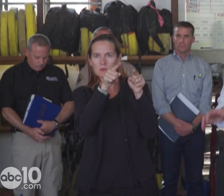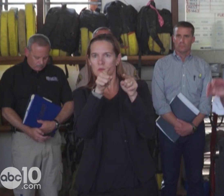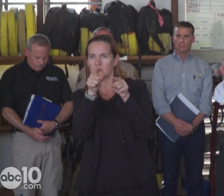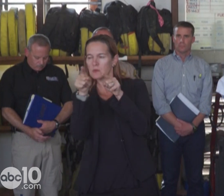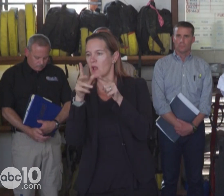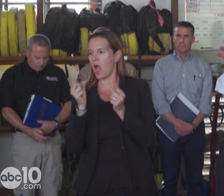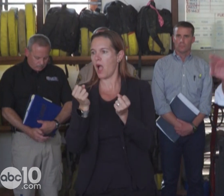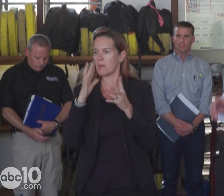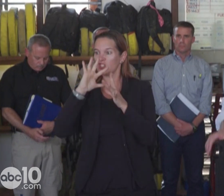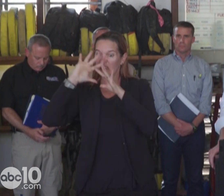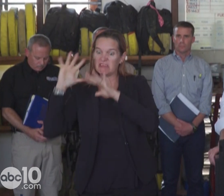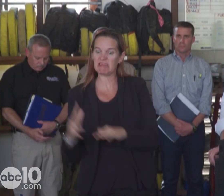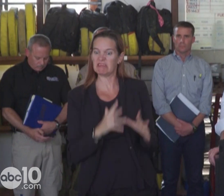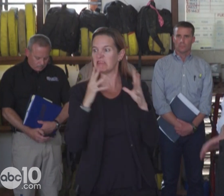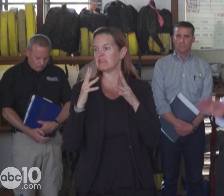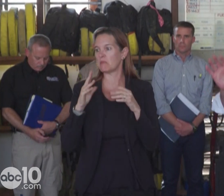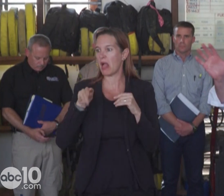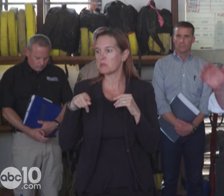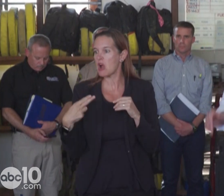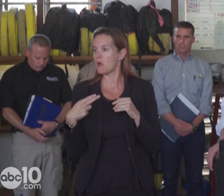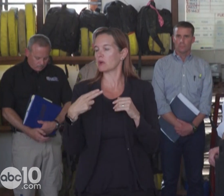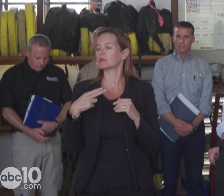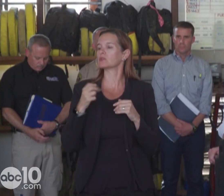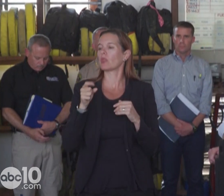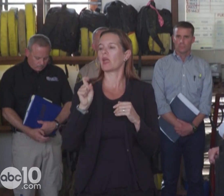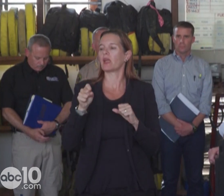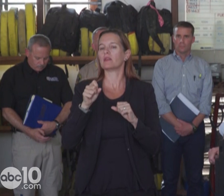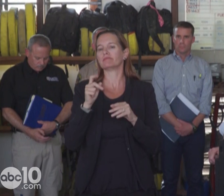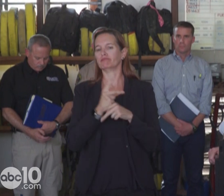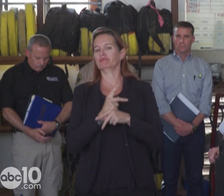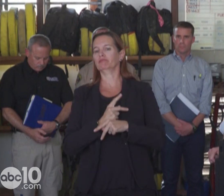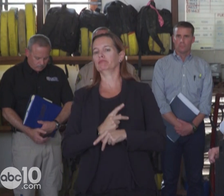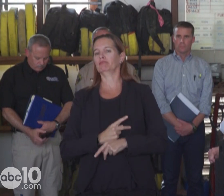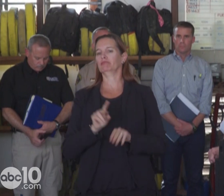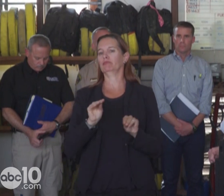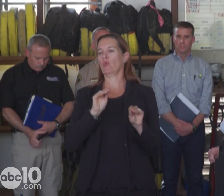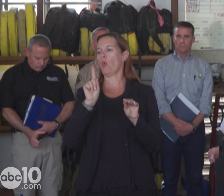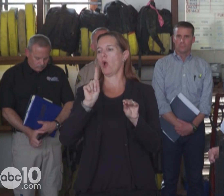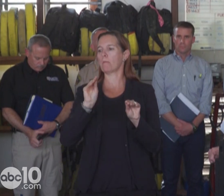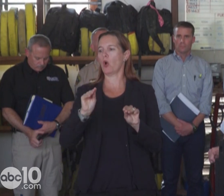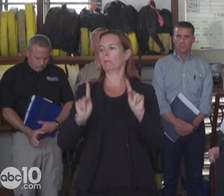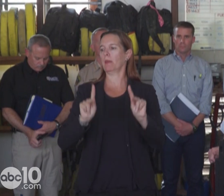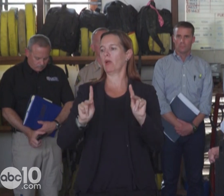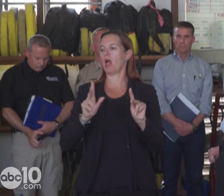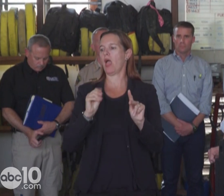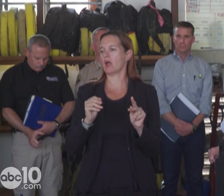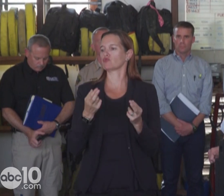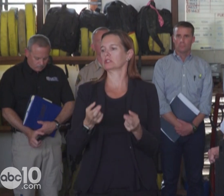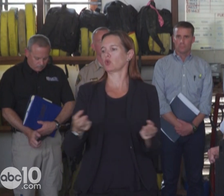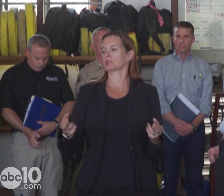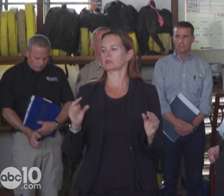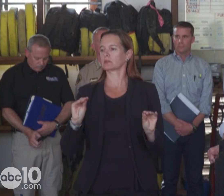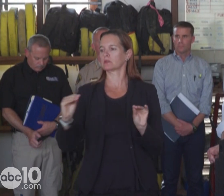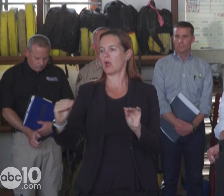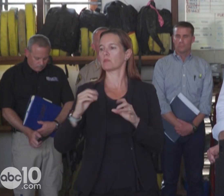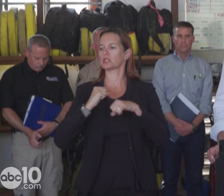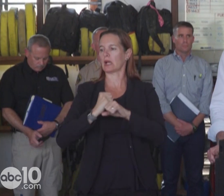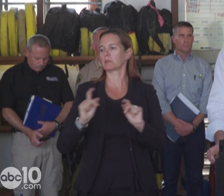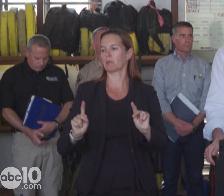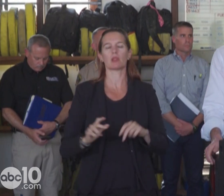gusts, and then map out and anticipate how best to utilize our resources today so that we can protect people tomorrow.